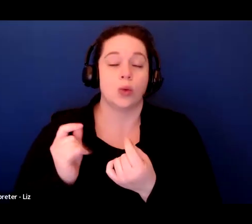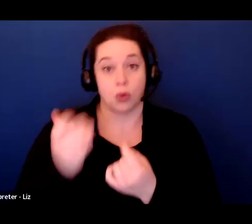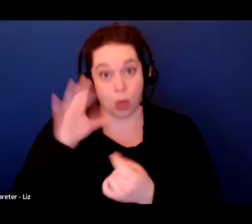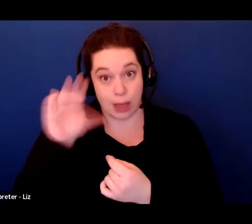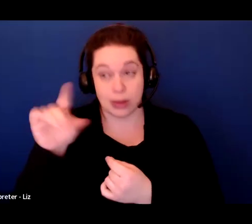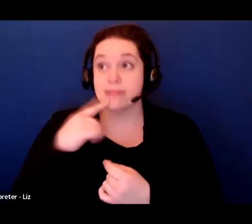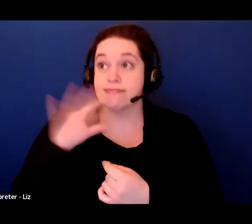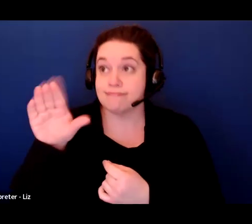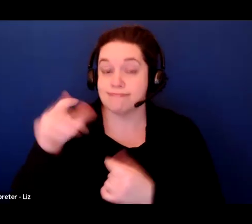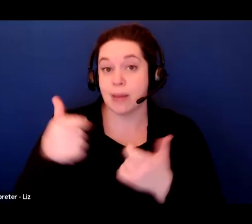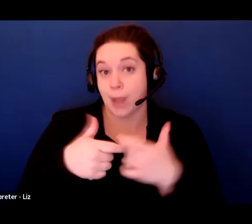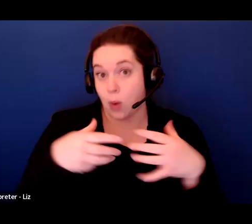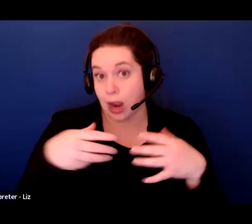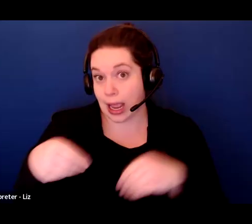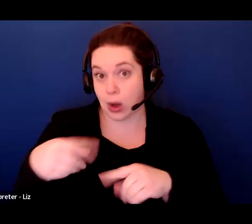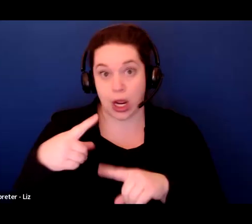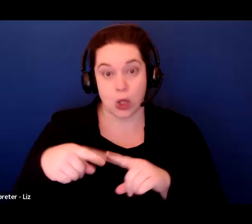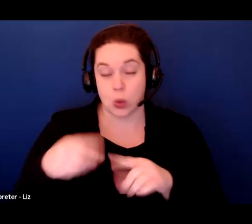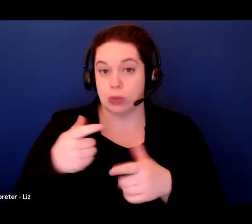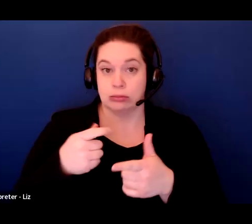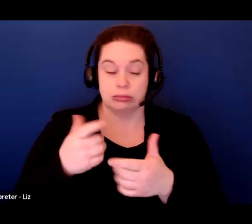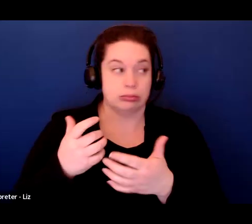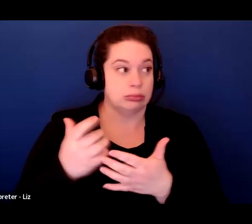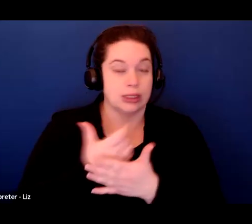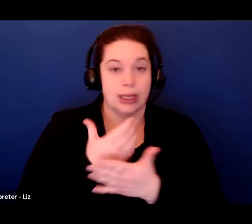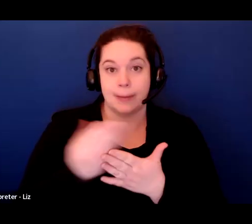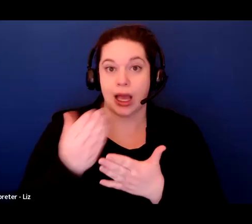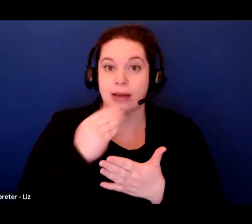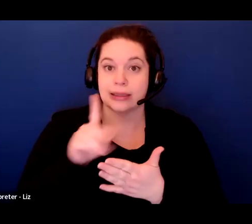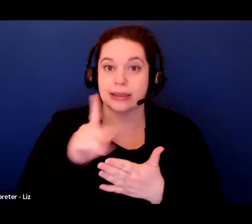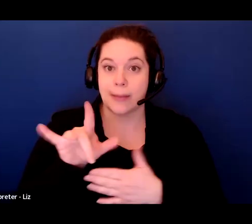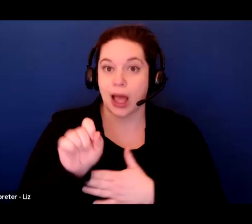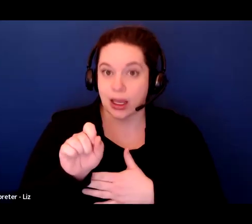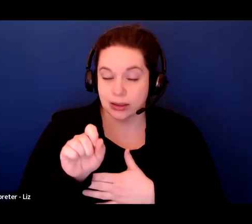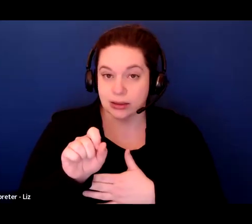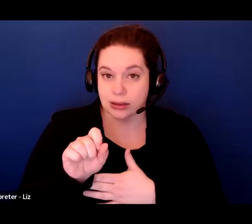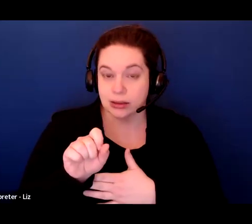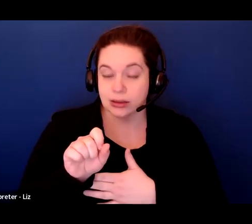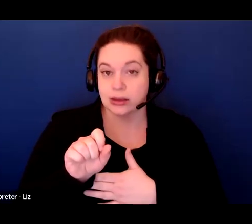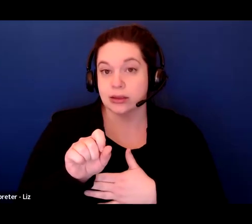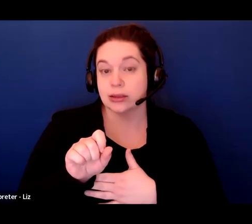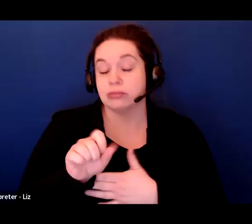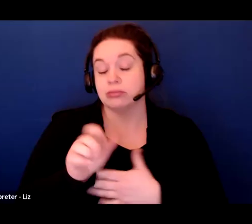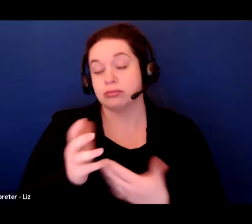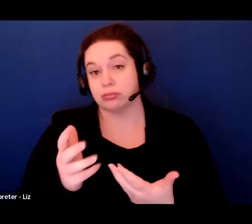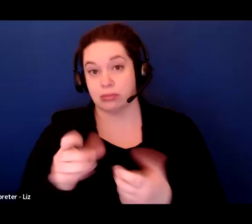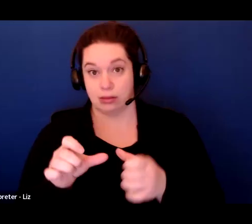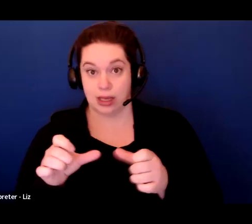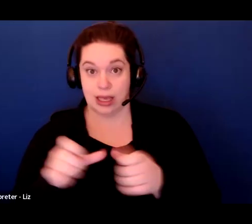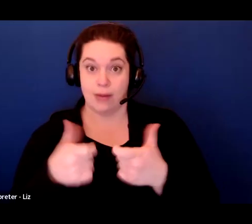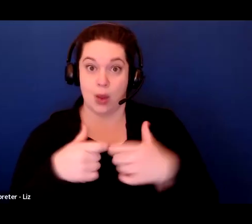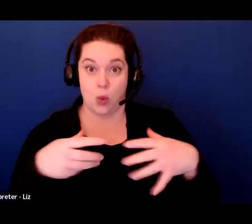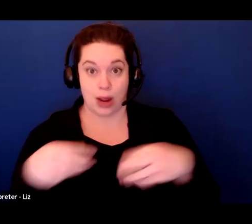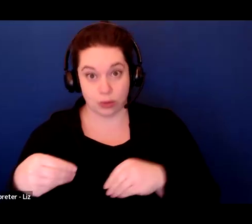we had the power out. I couldn't get my supplies. And if it's an area that has a power